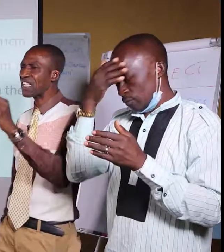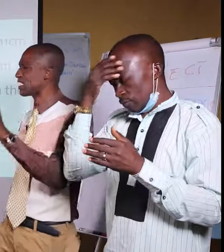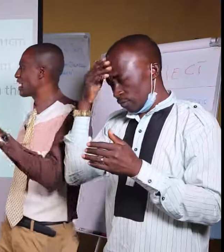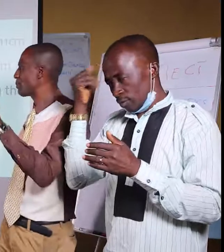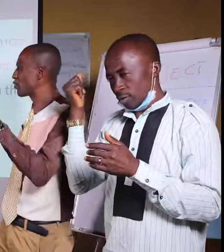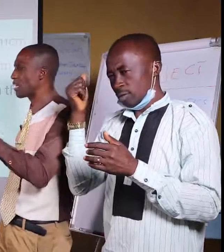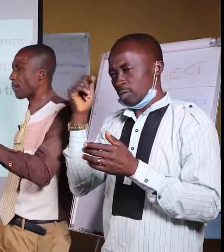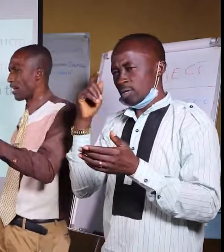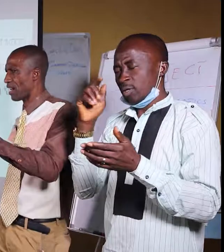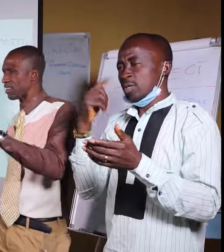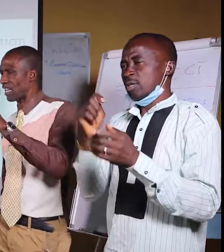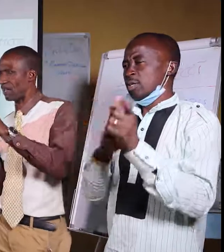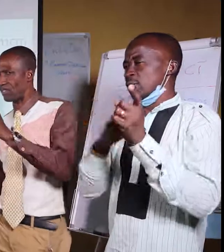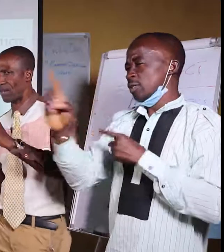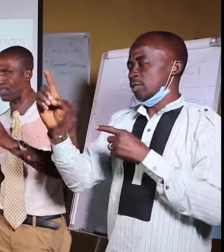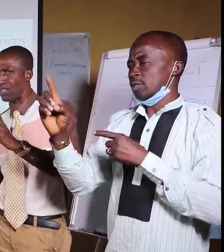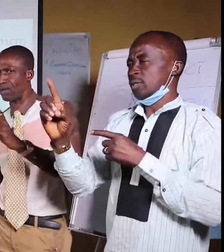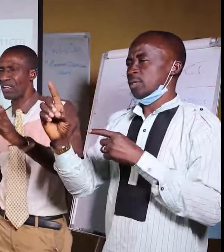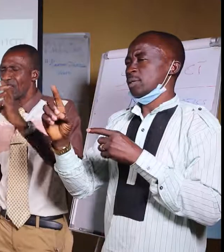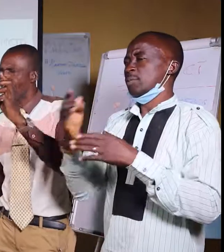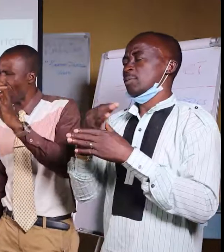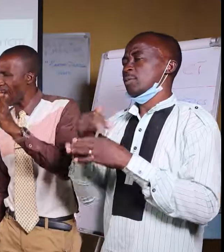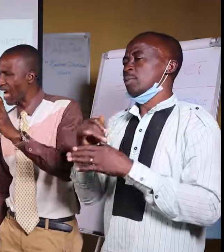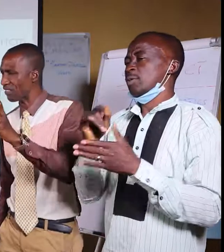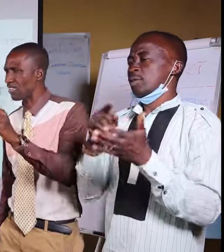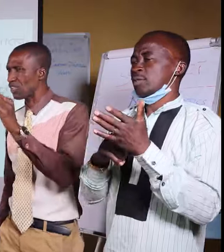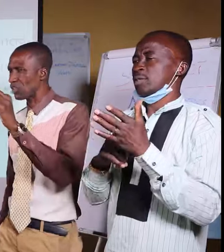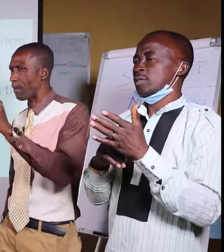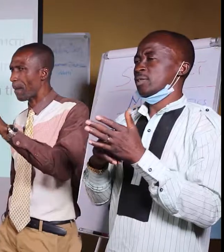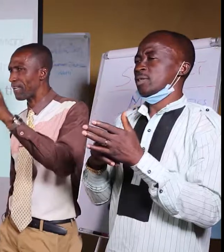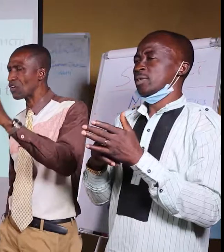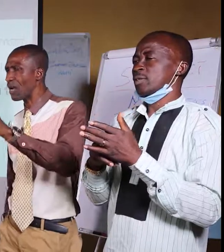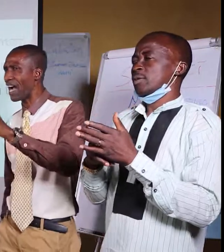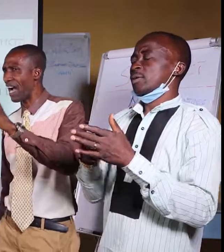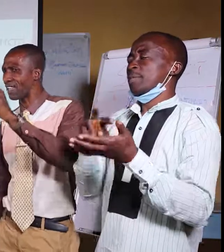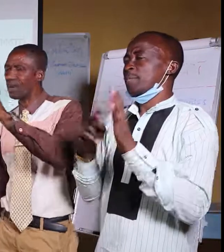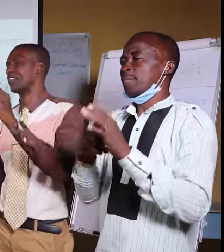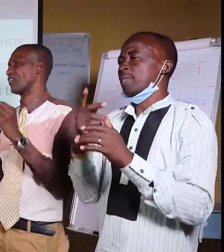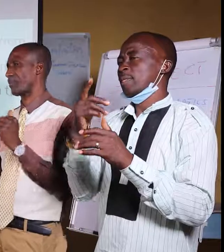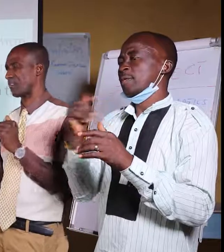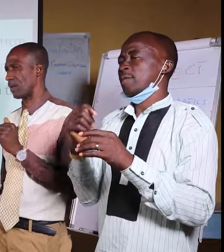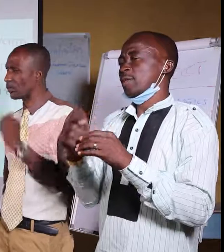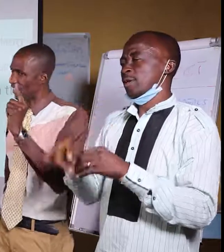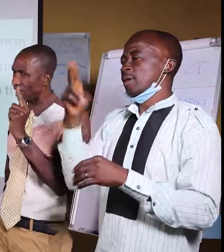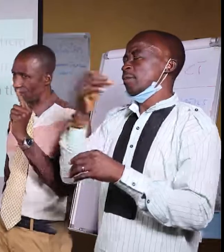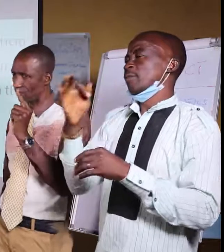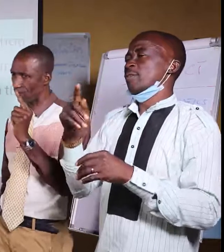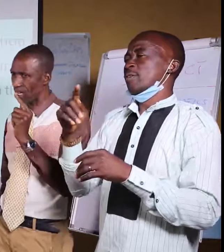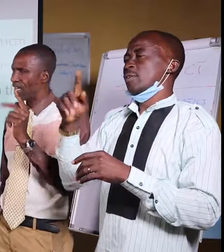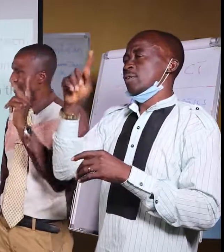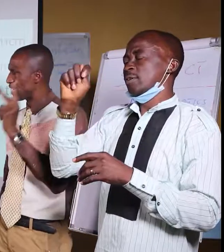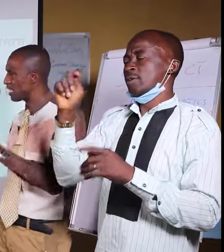the distance between the parallel side of the trapezium refers to the perpendicular height of the trapezium, which is